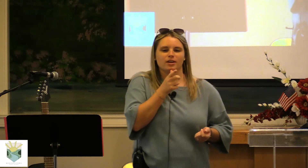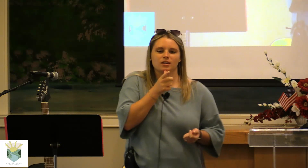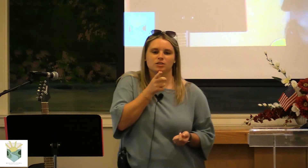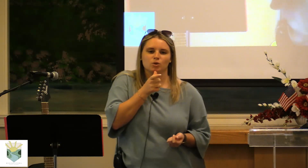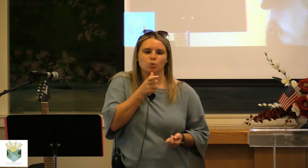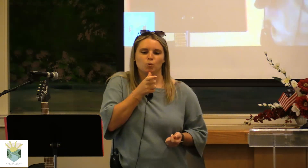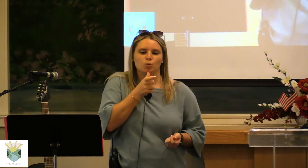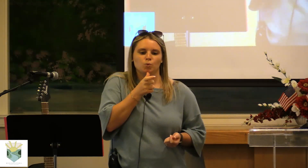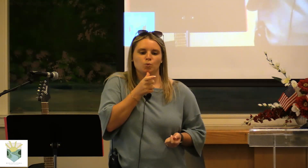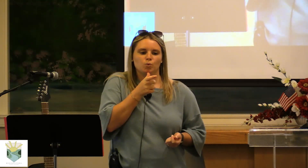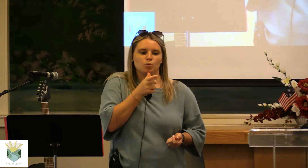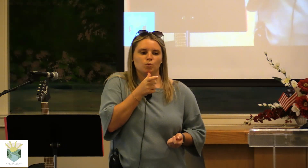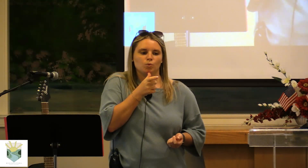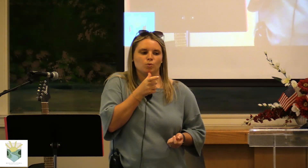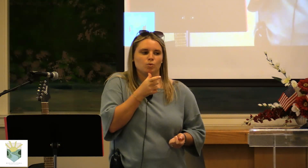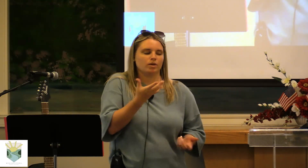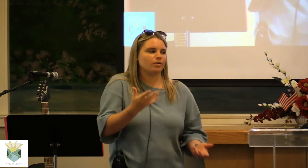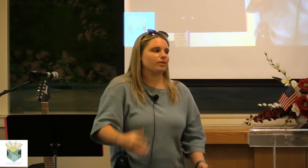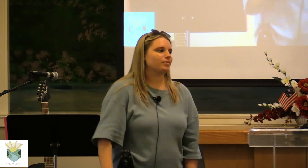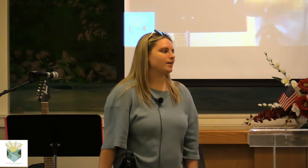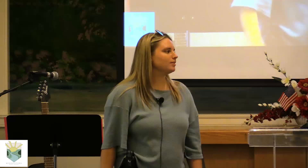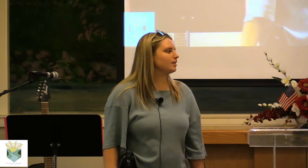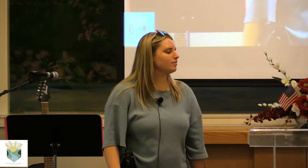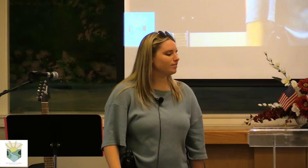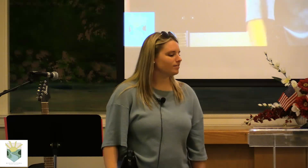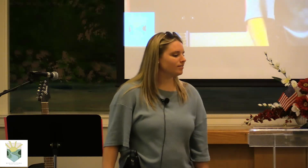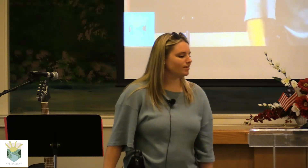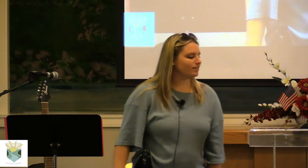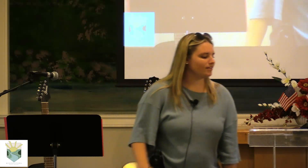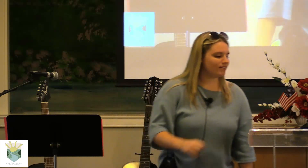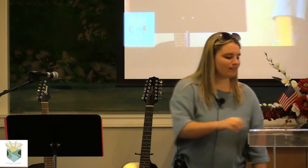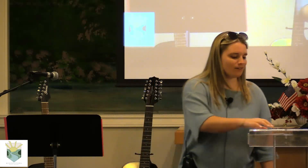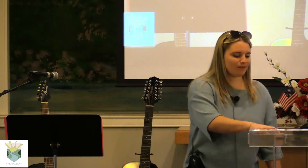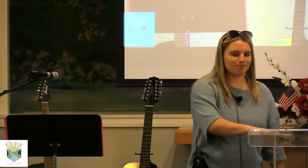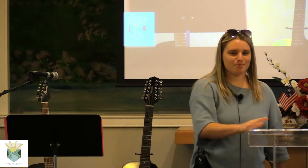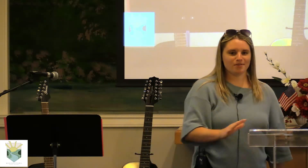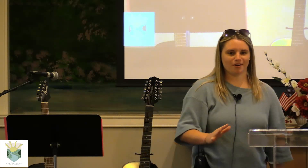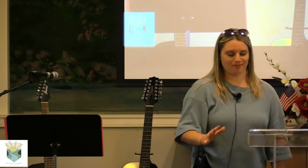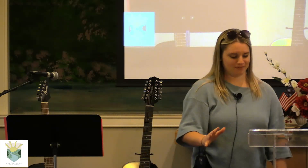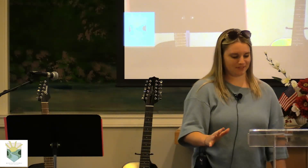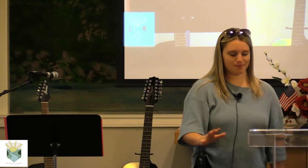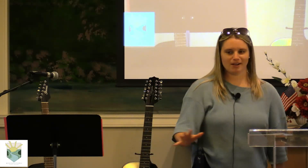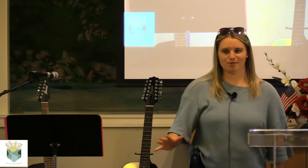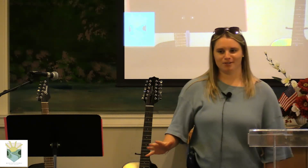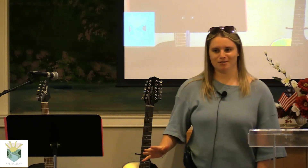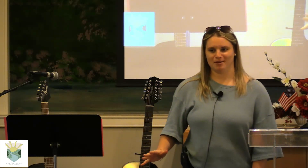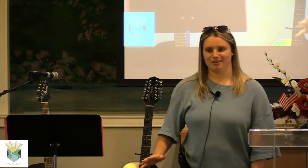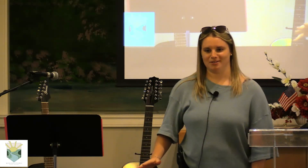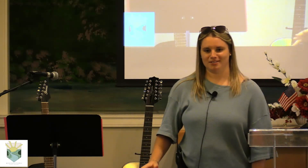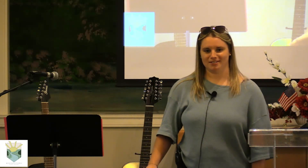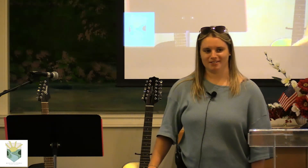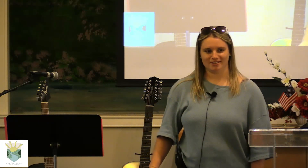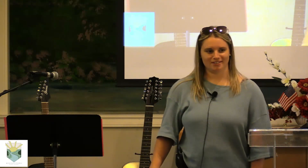guess. Anyway, I don't know. Okay, moving on. Does anybody have questions about those?